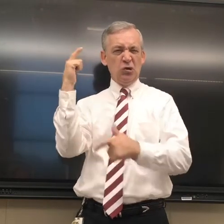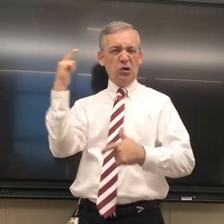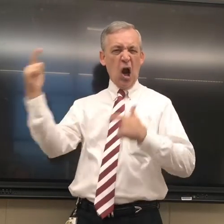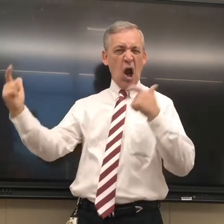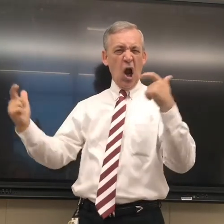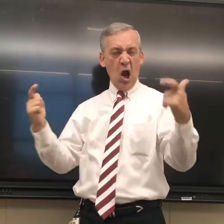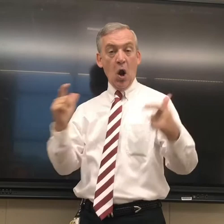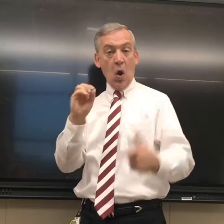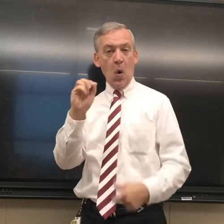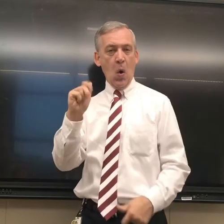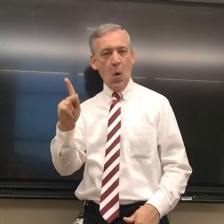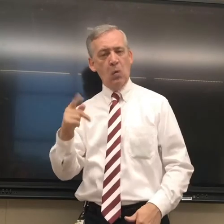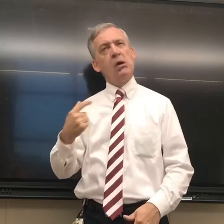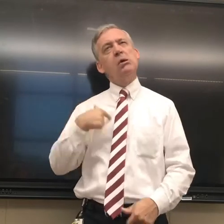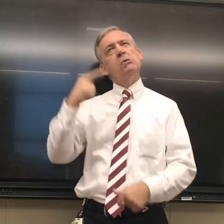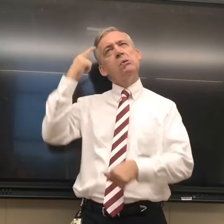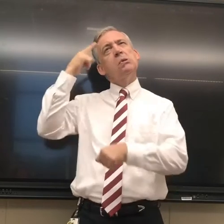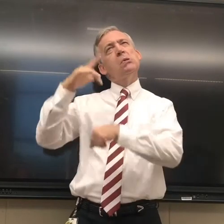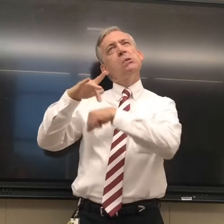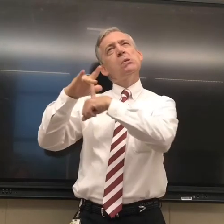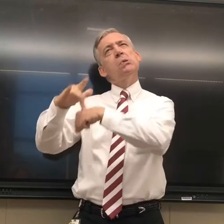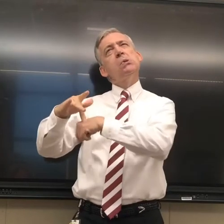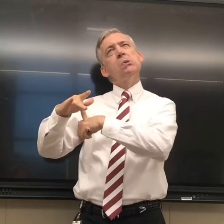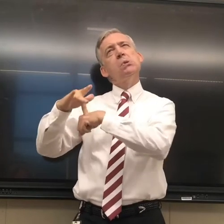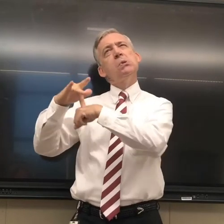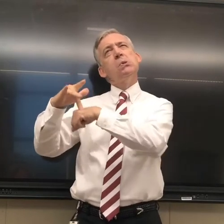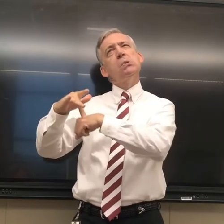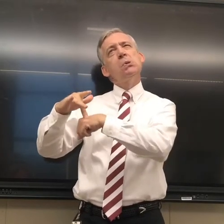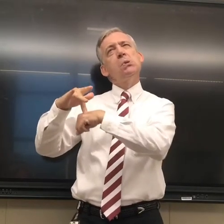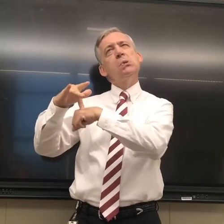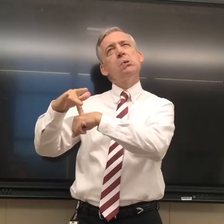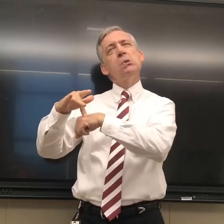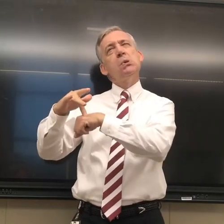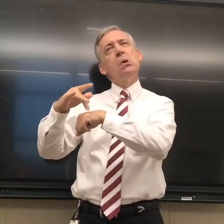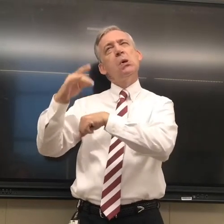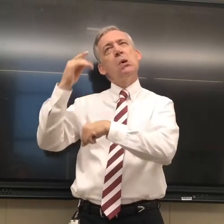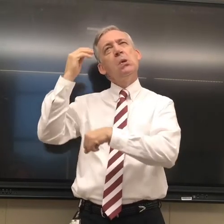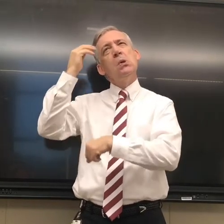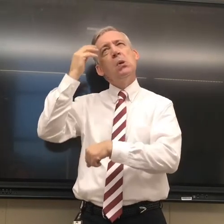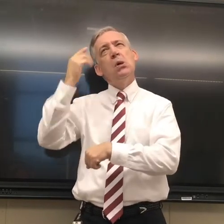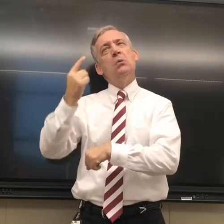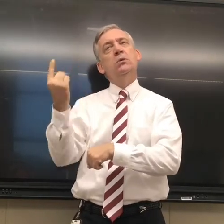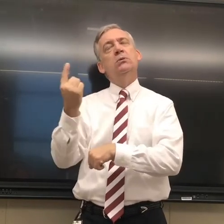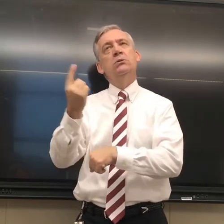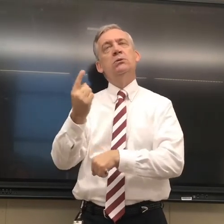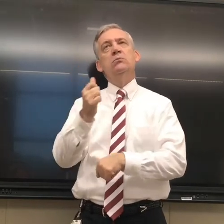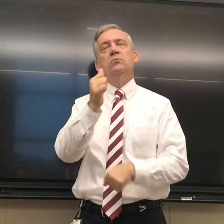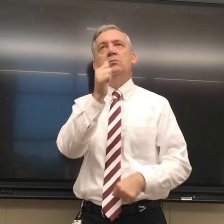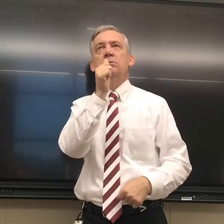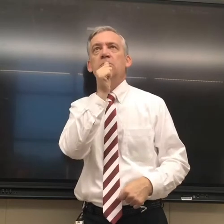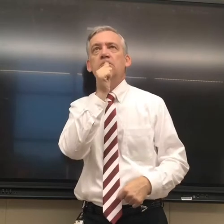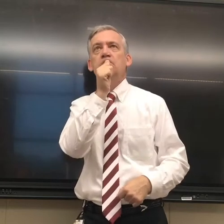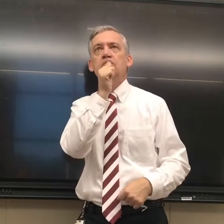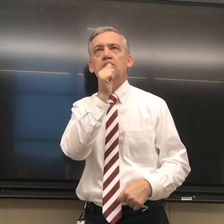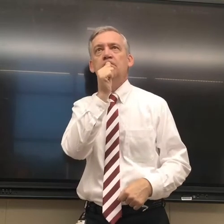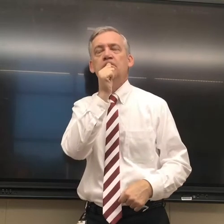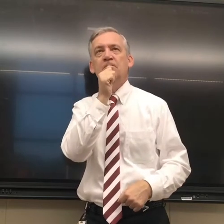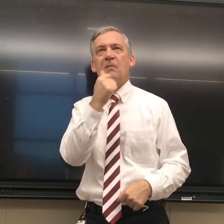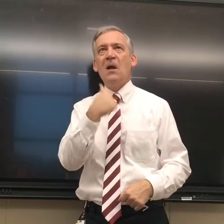forgotten, except that it involved some secret thoughts of one of the Harris boys across the